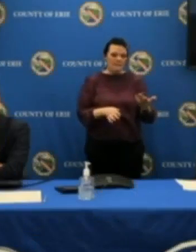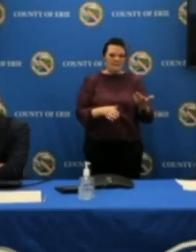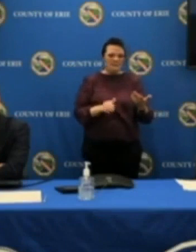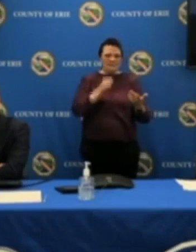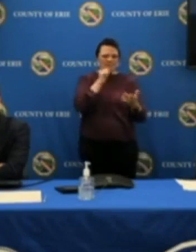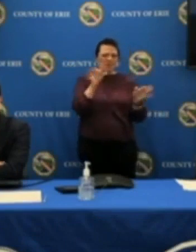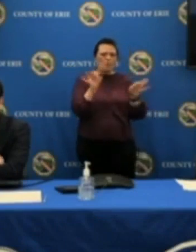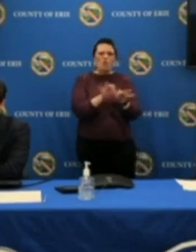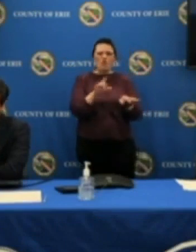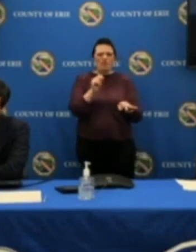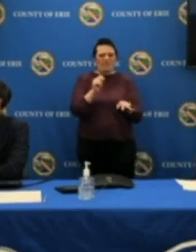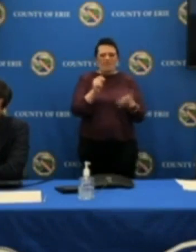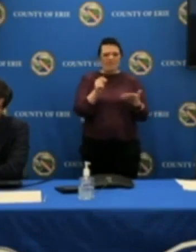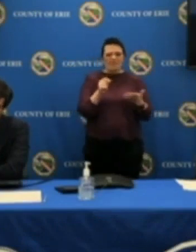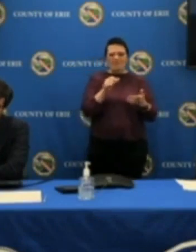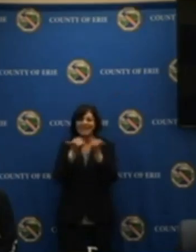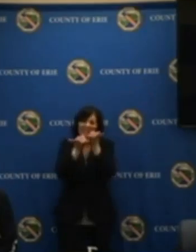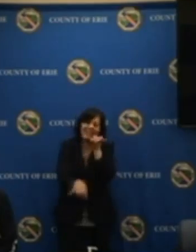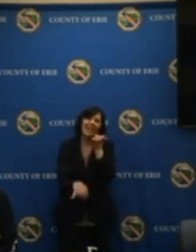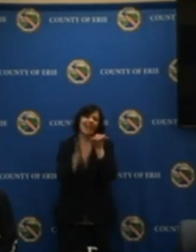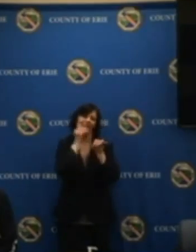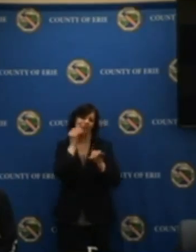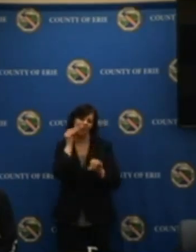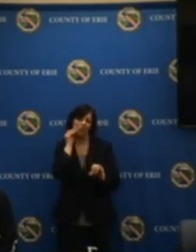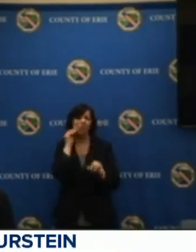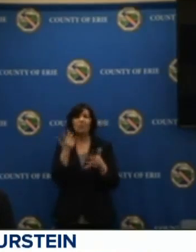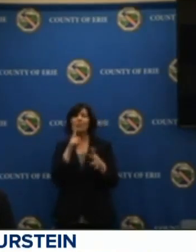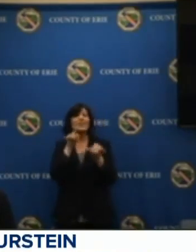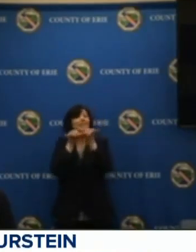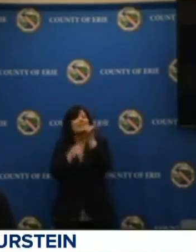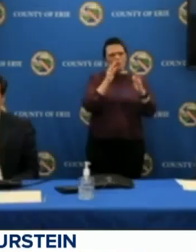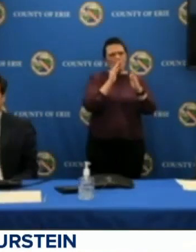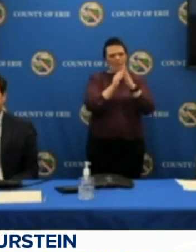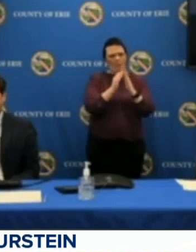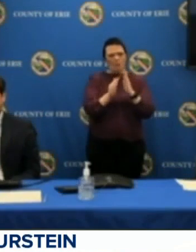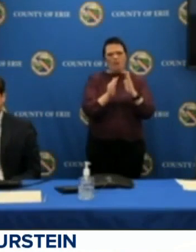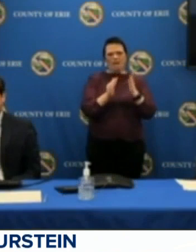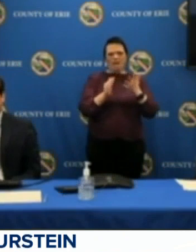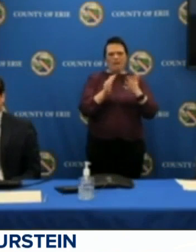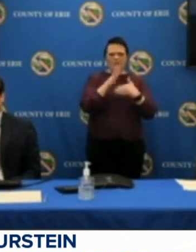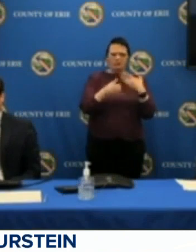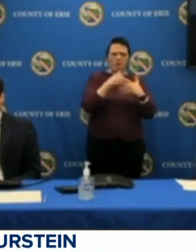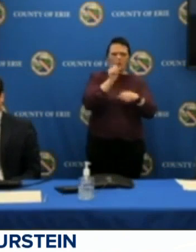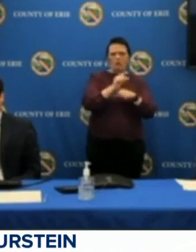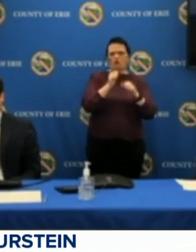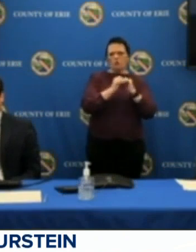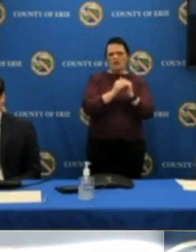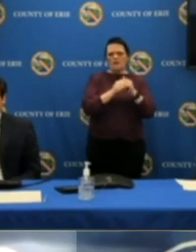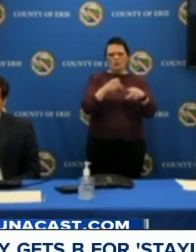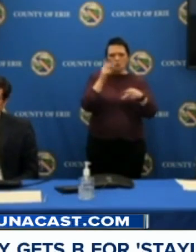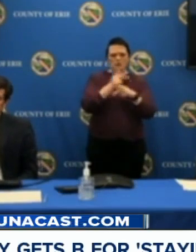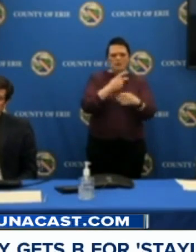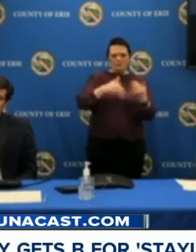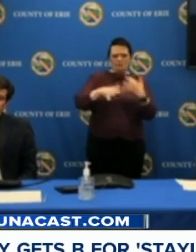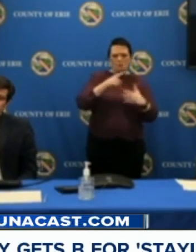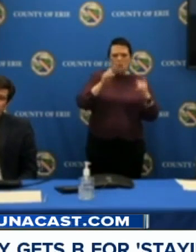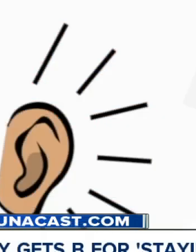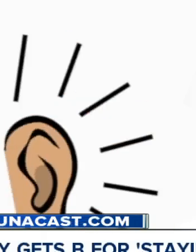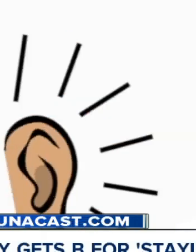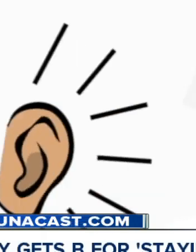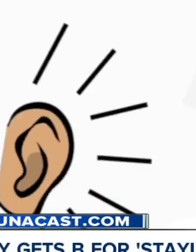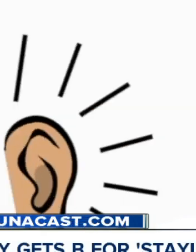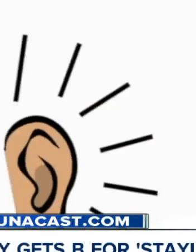not worth it. The cost is just not worth it. Staying at home protects lives. You know, let's all work together to keep this social distancing